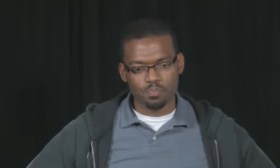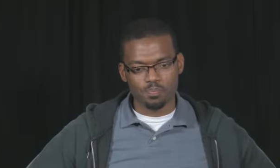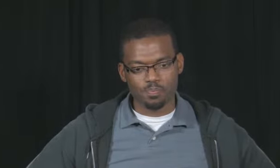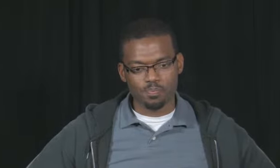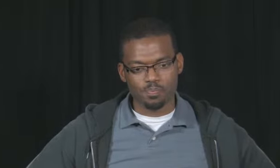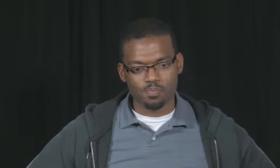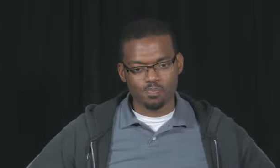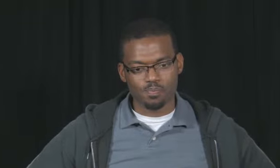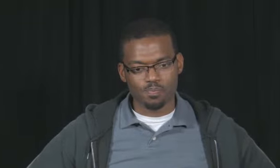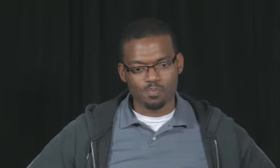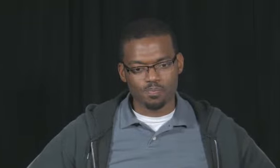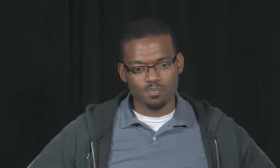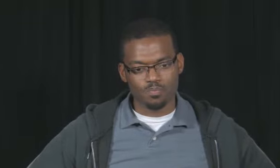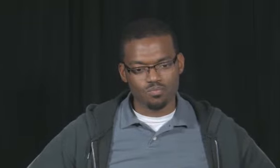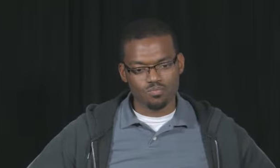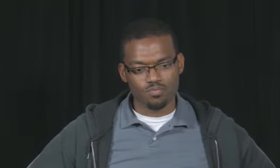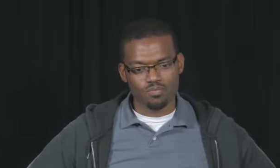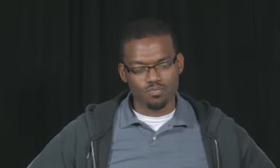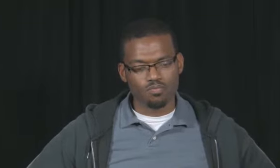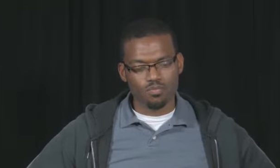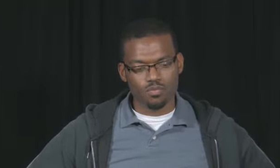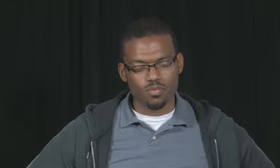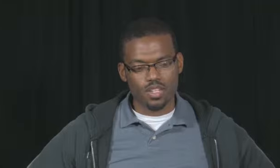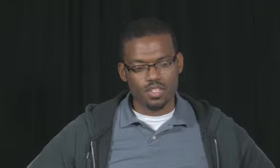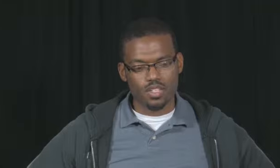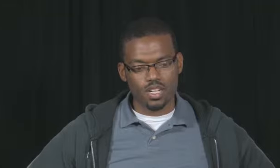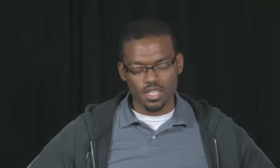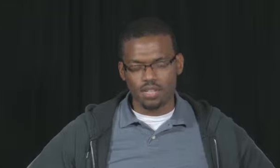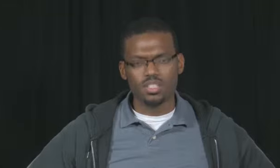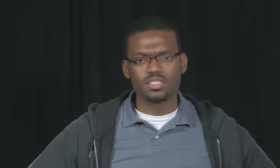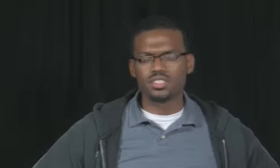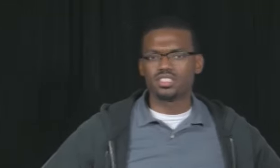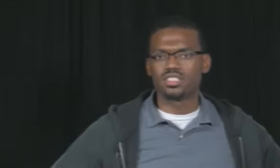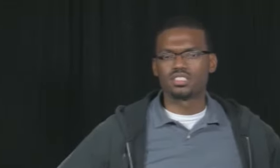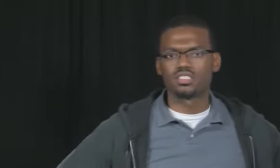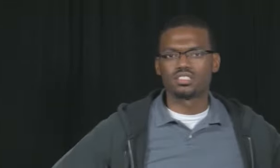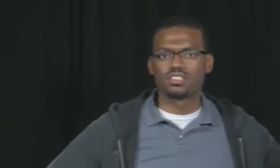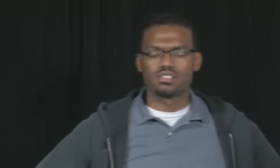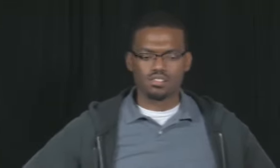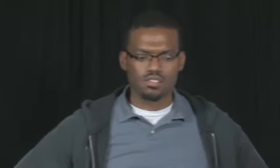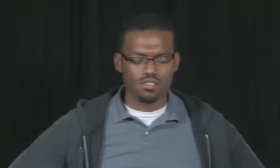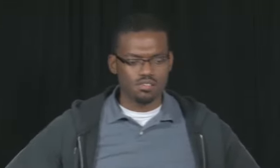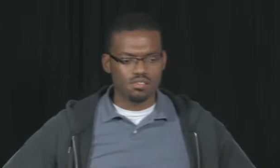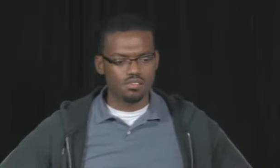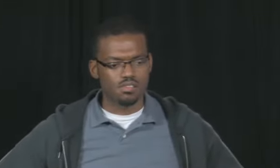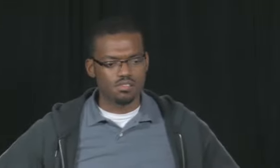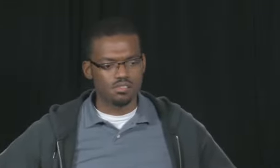Wasn't that much easier in your first register like that? Yeah, it was. It was easier. Because your mind now